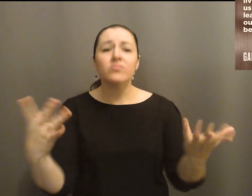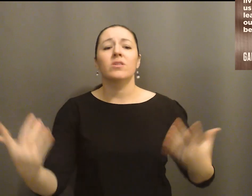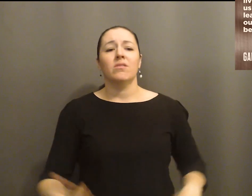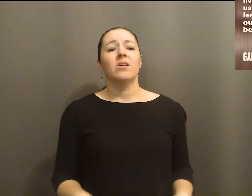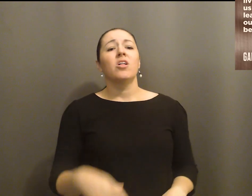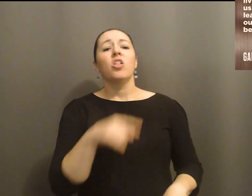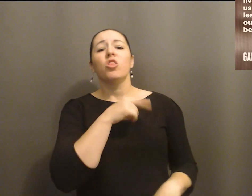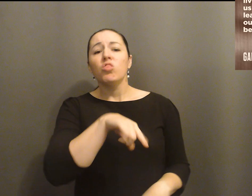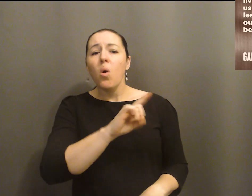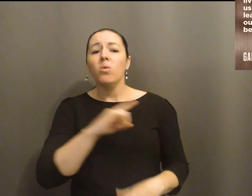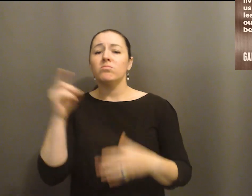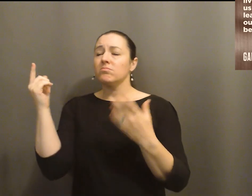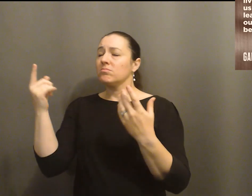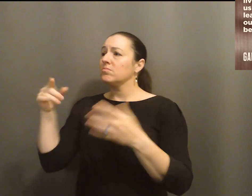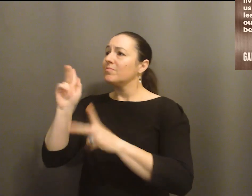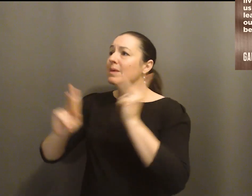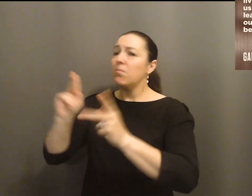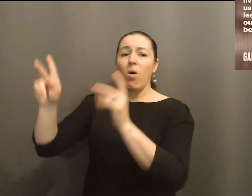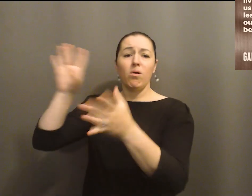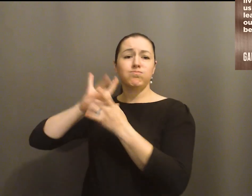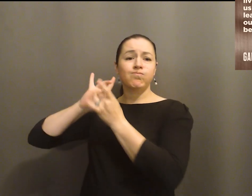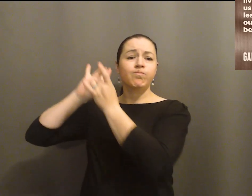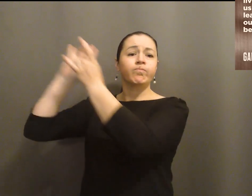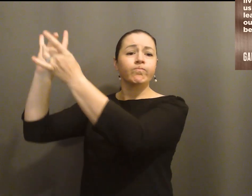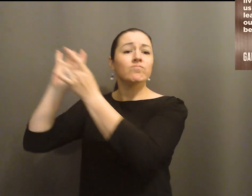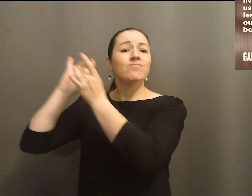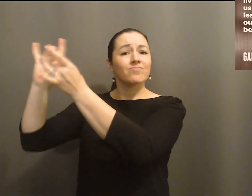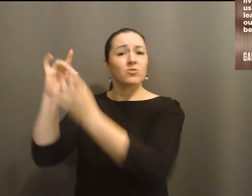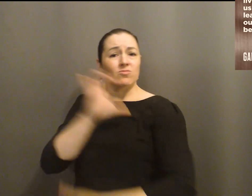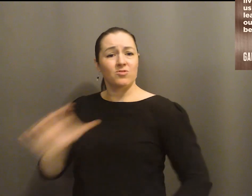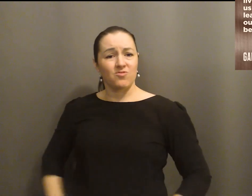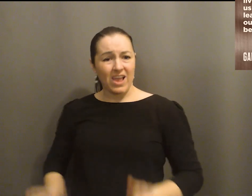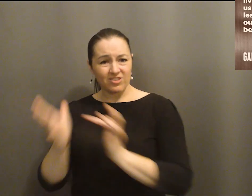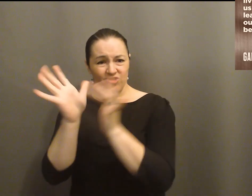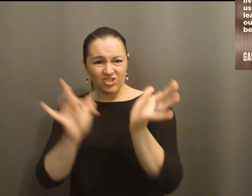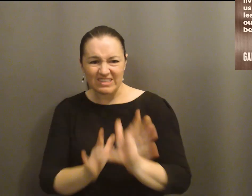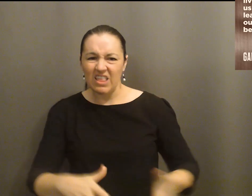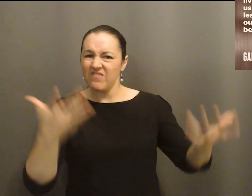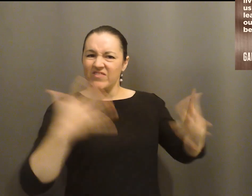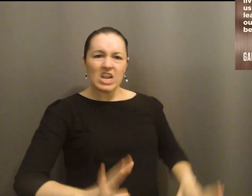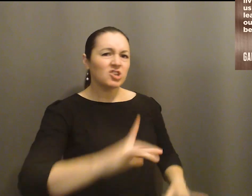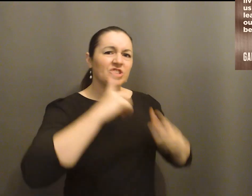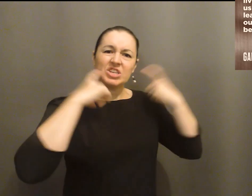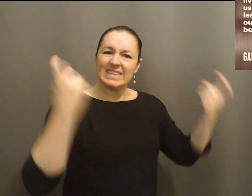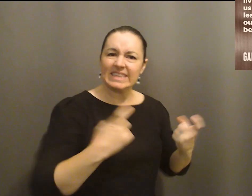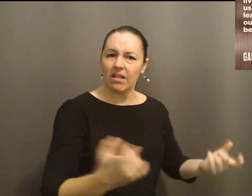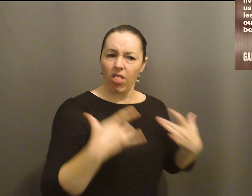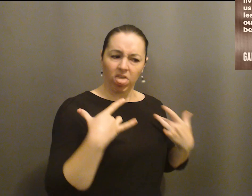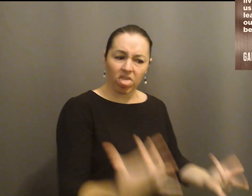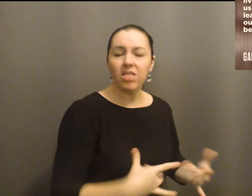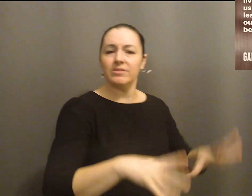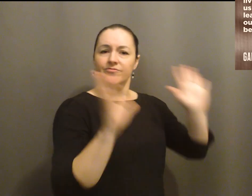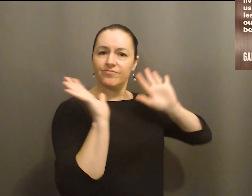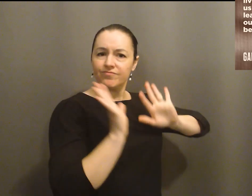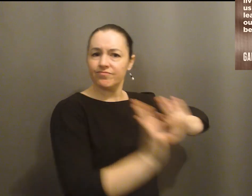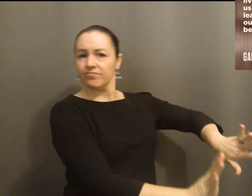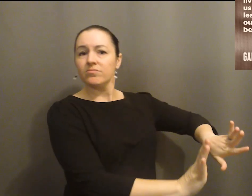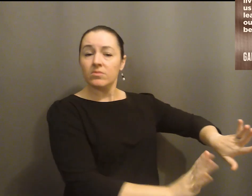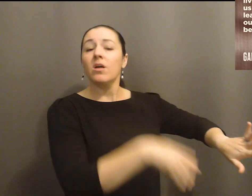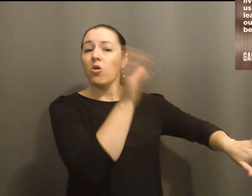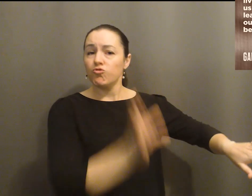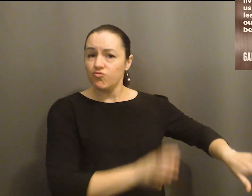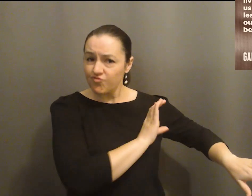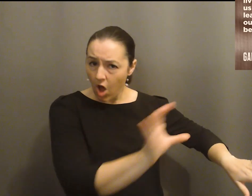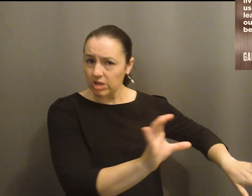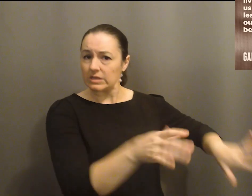nailed the passions and desires of their sinful natures To the cross And have crucified them there Since we are living